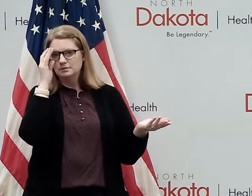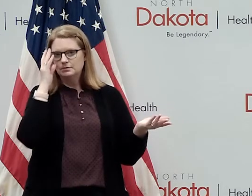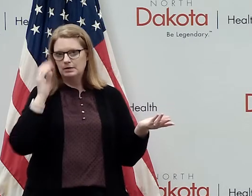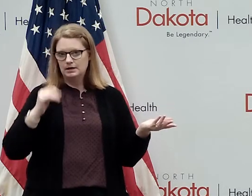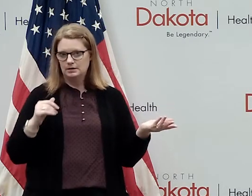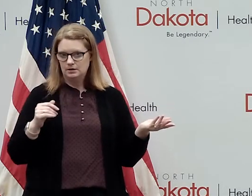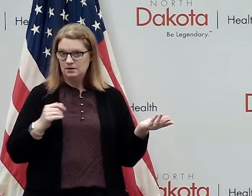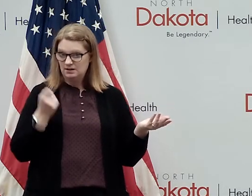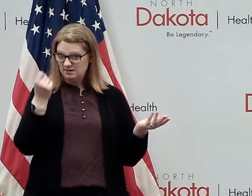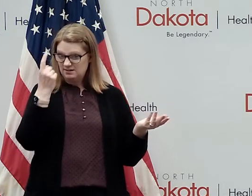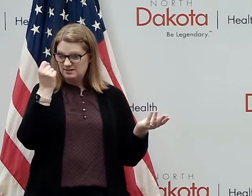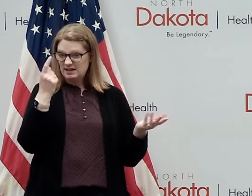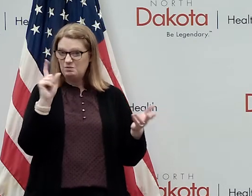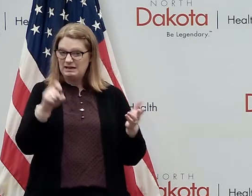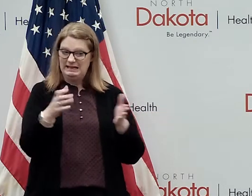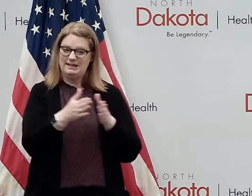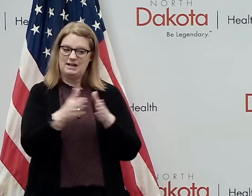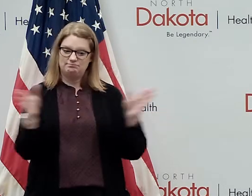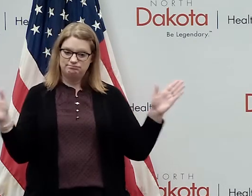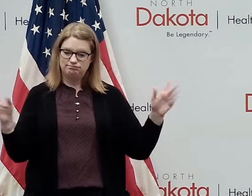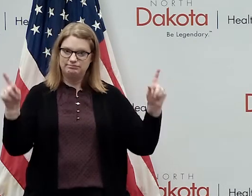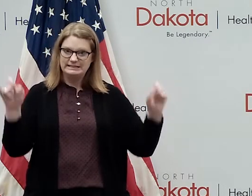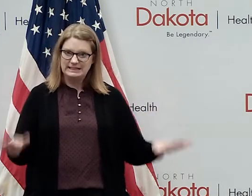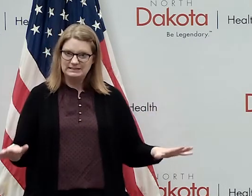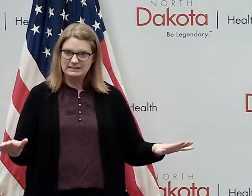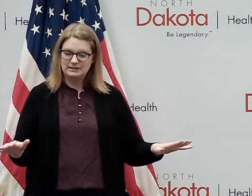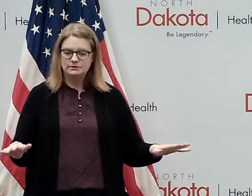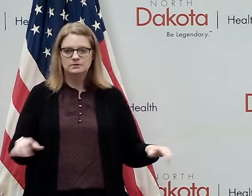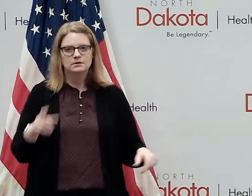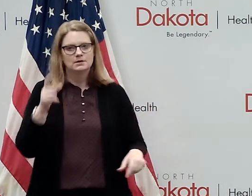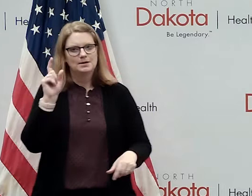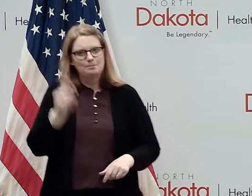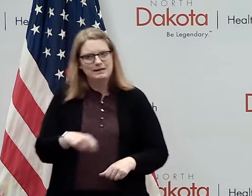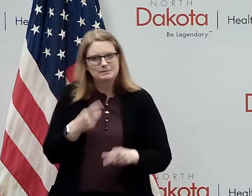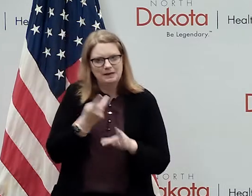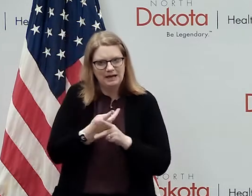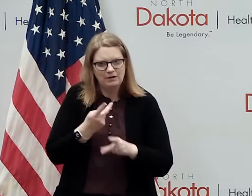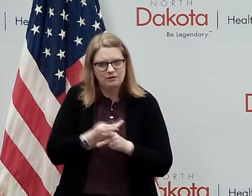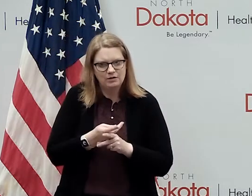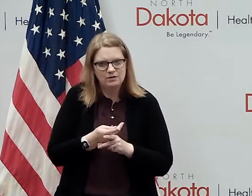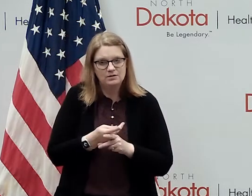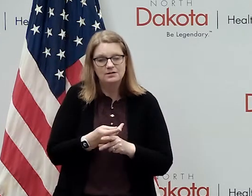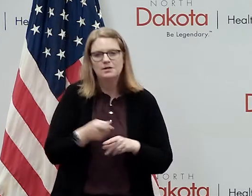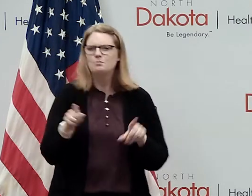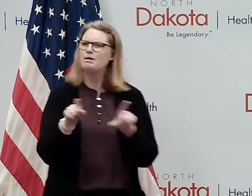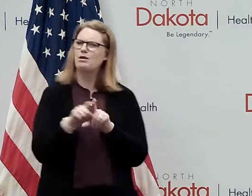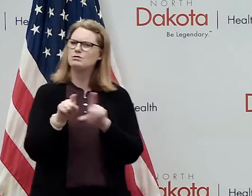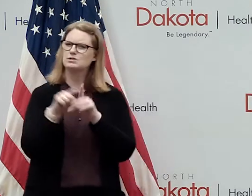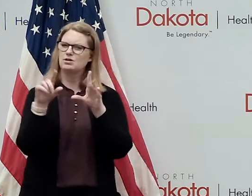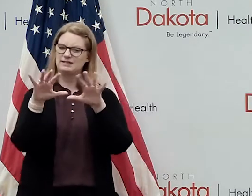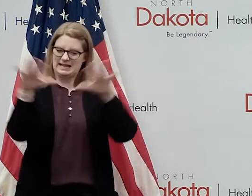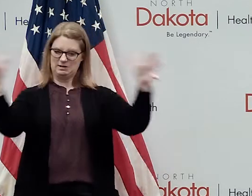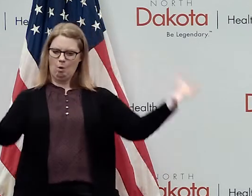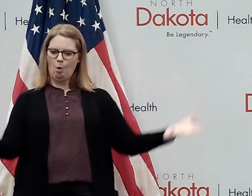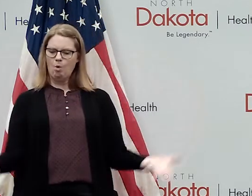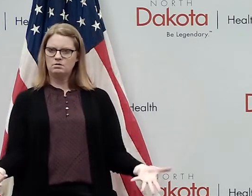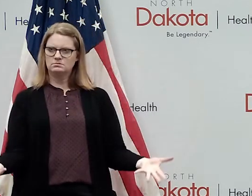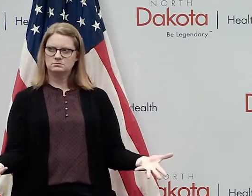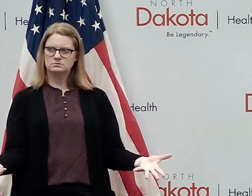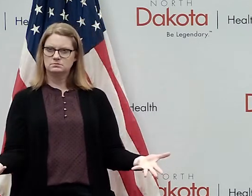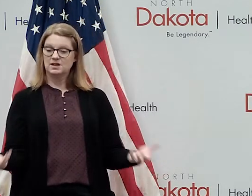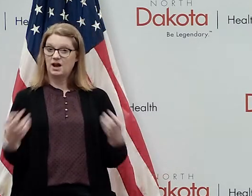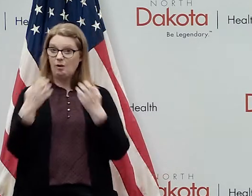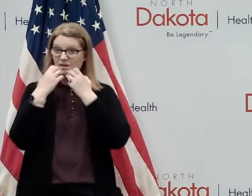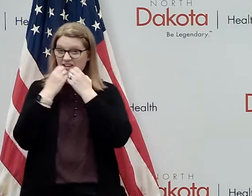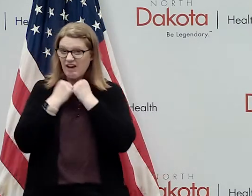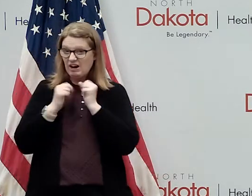that widespread testing to do that, we have to exercise some caution. But we also need to think as a society is are we caring for our elders in the